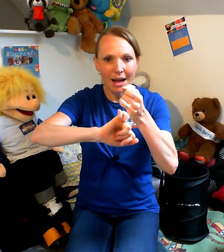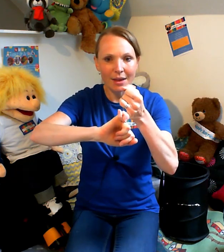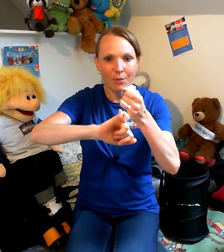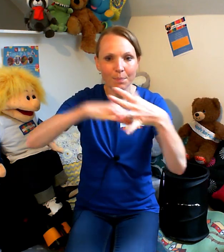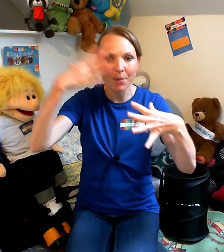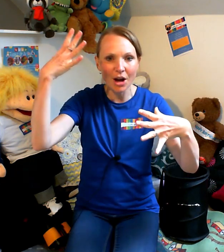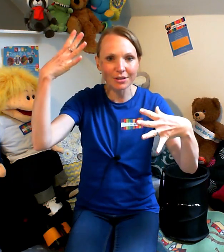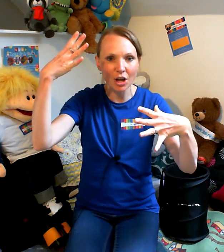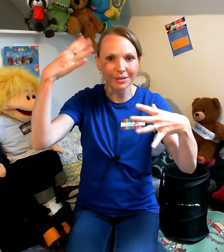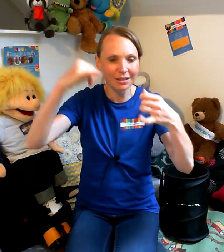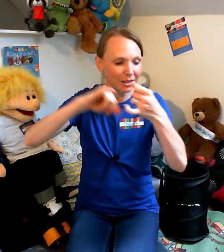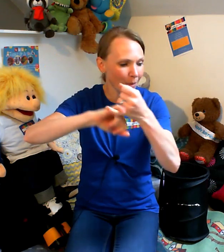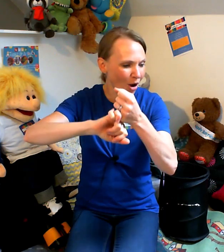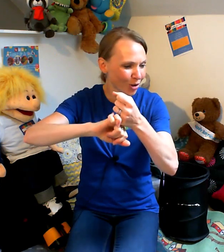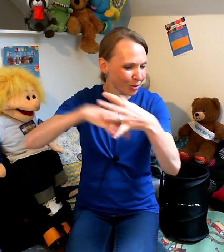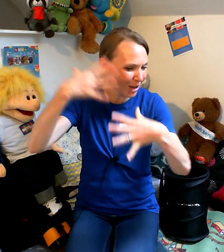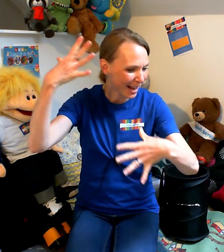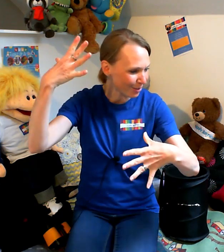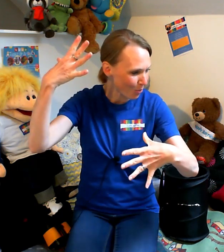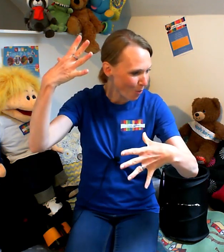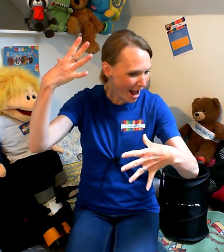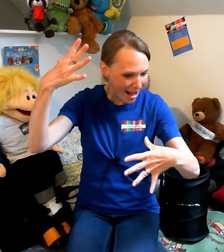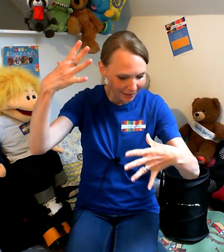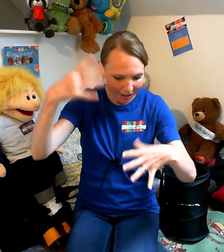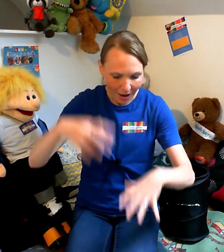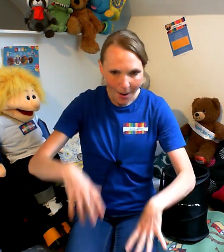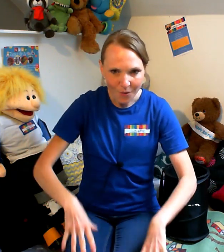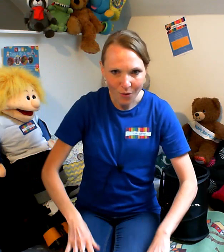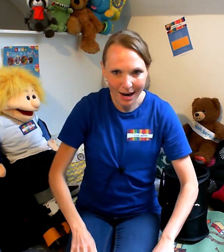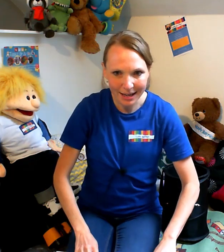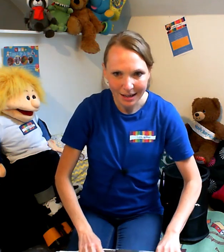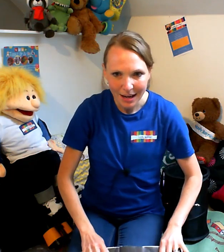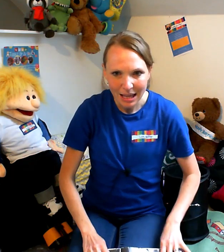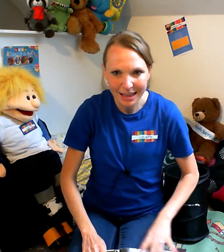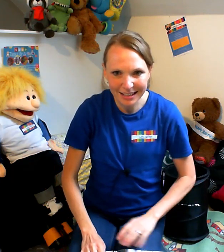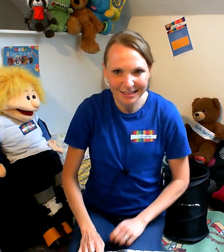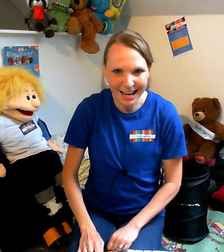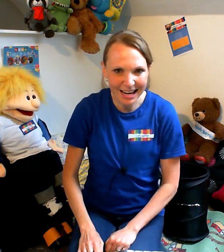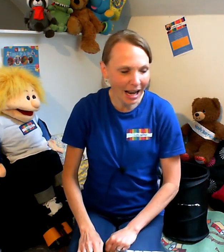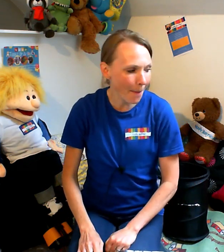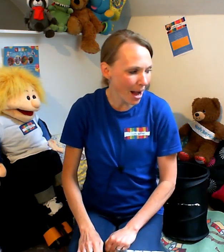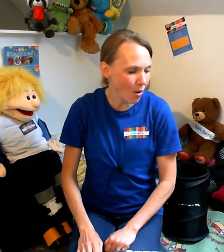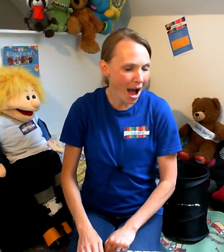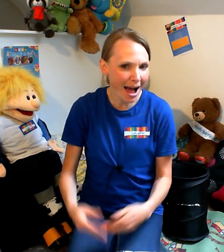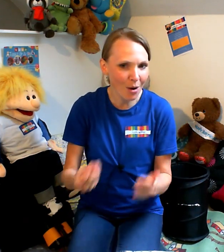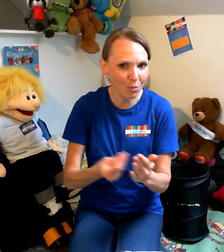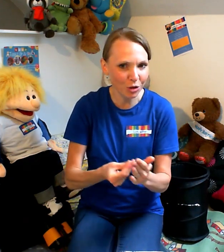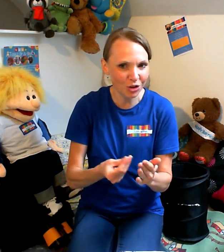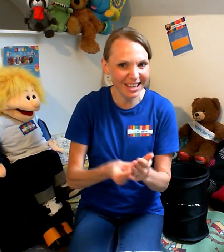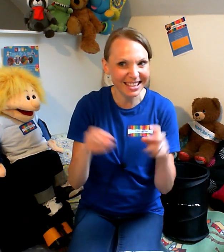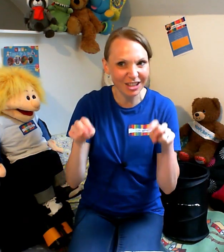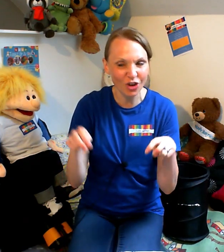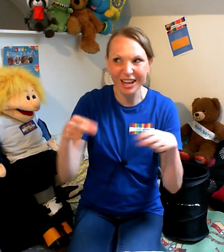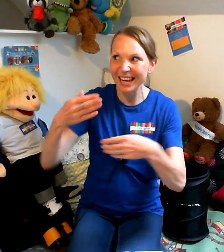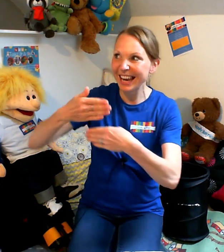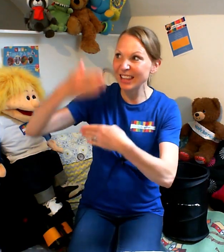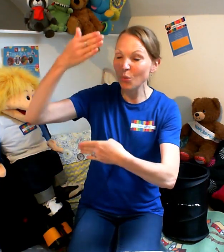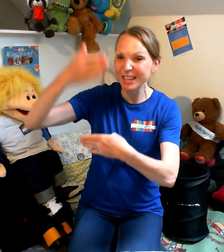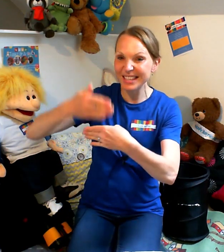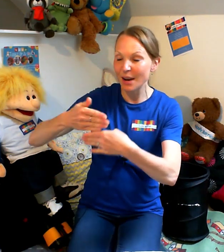then we burst those into sparkles as well. Right. Let's sing about how much is that doggy in the window.